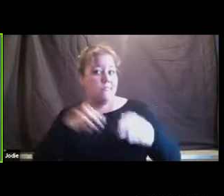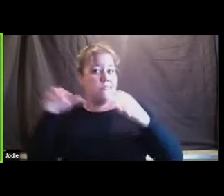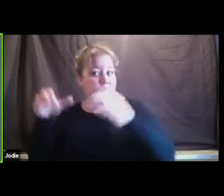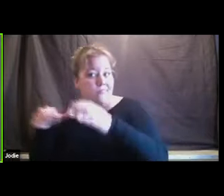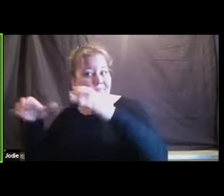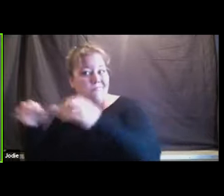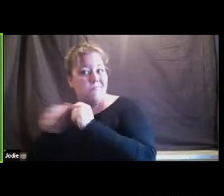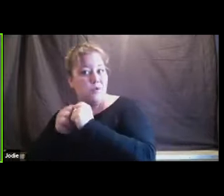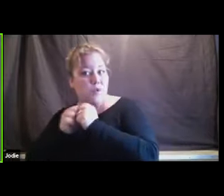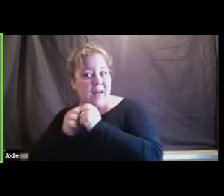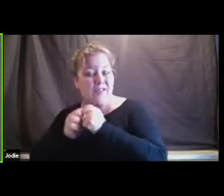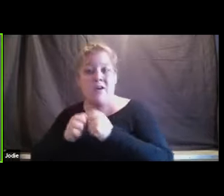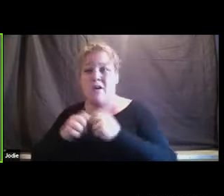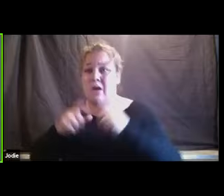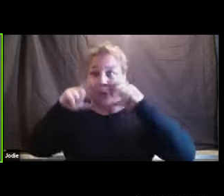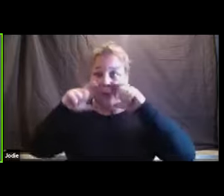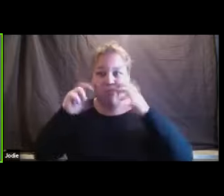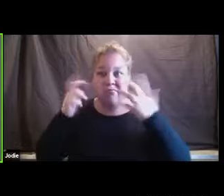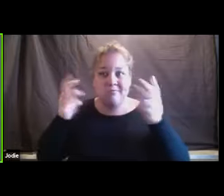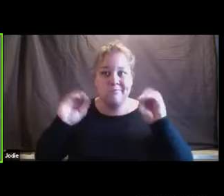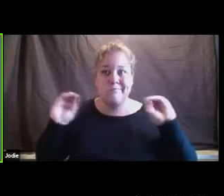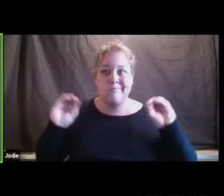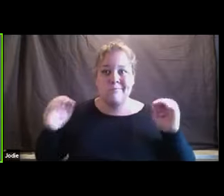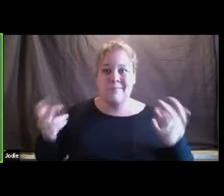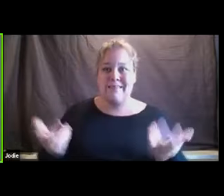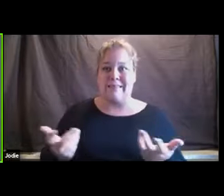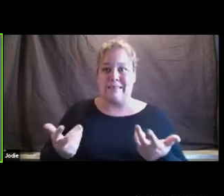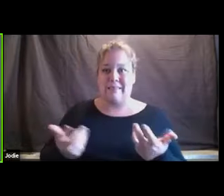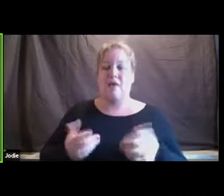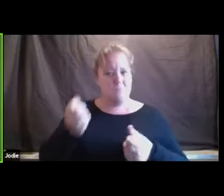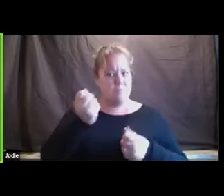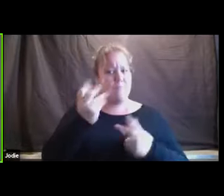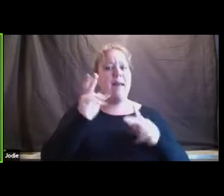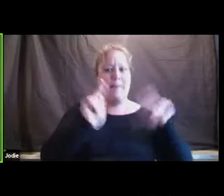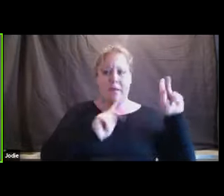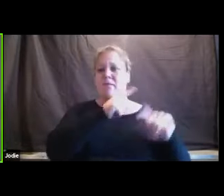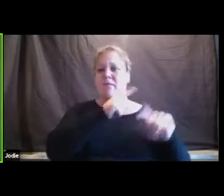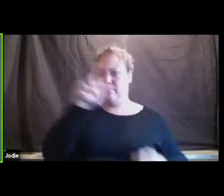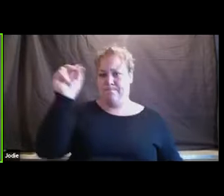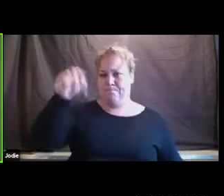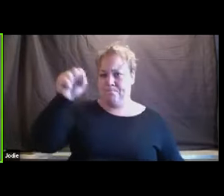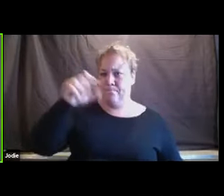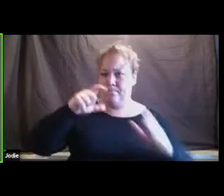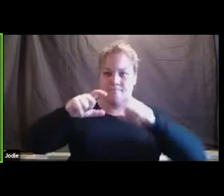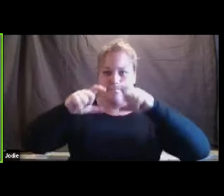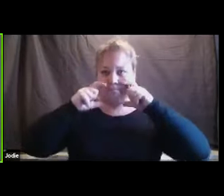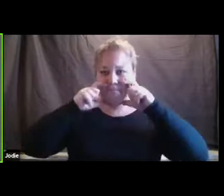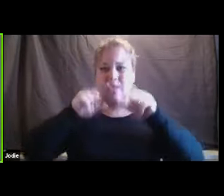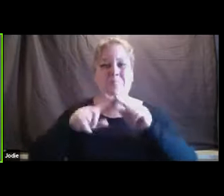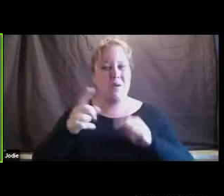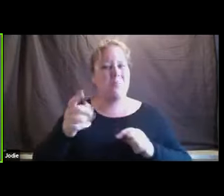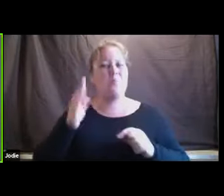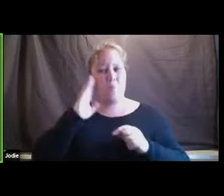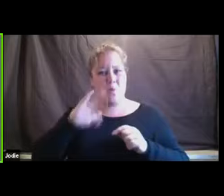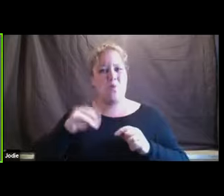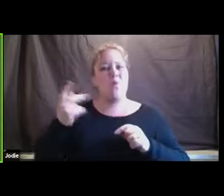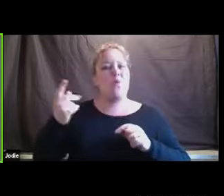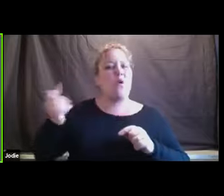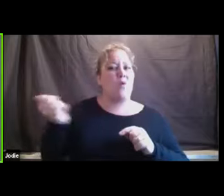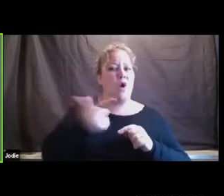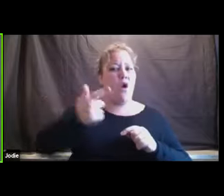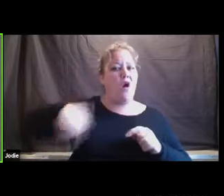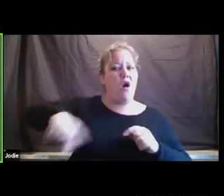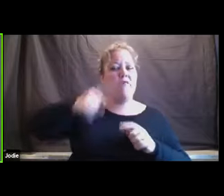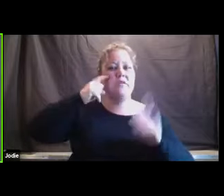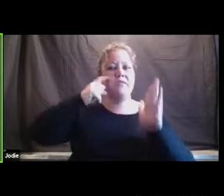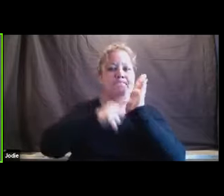face coverings. And I know that many people are, but I think we all see that there are many people who are